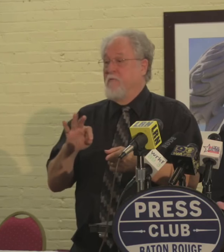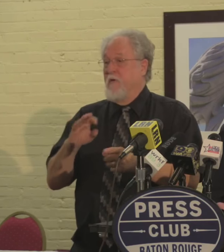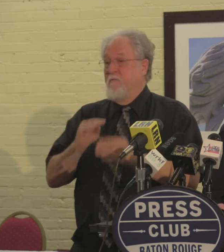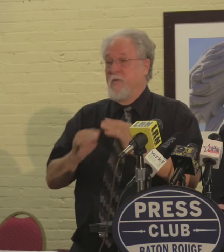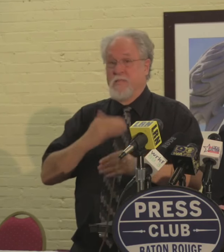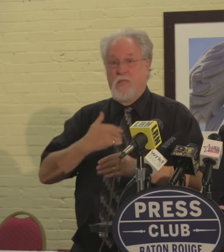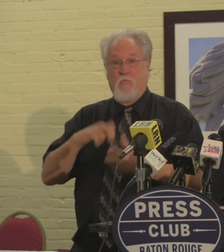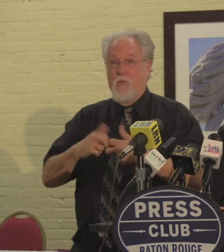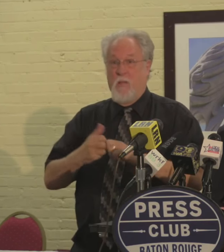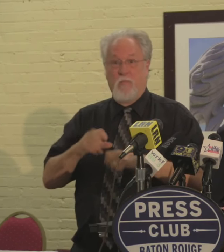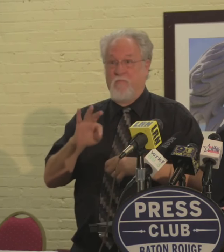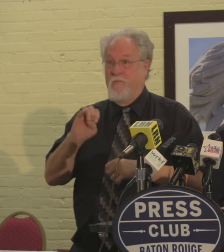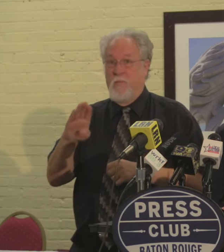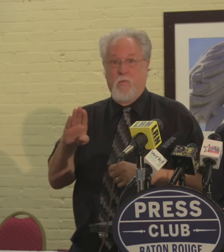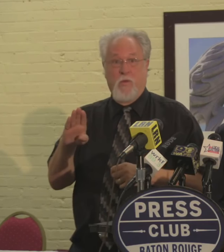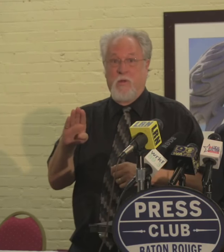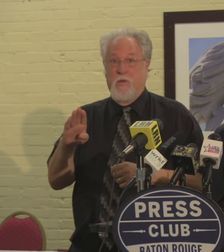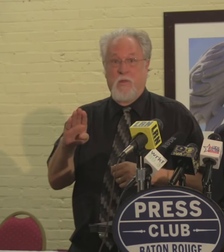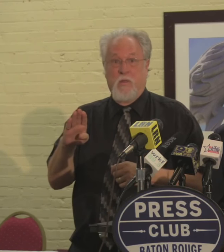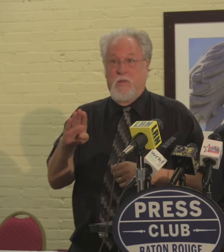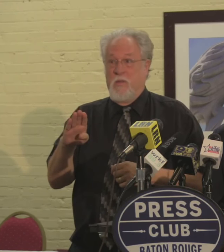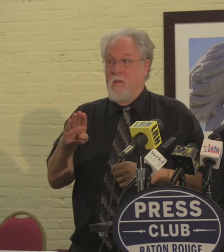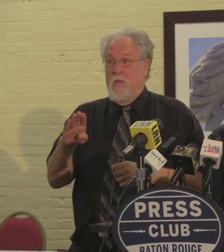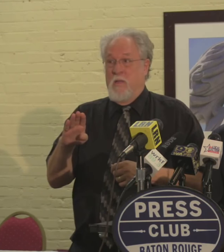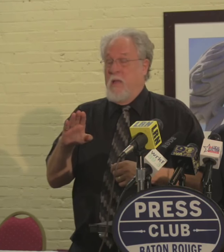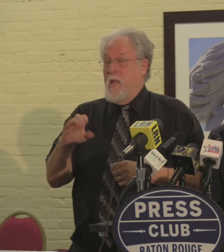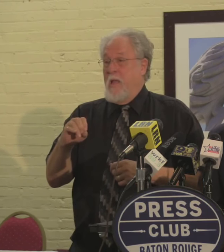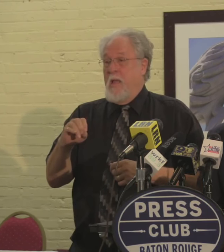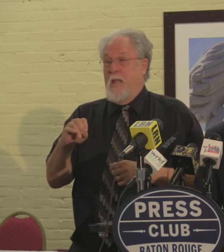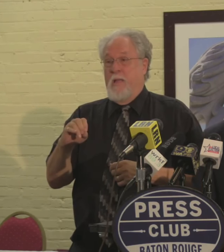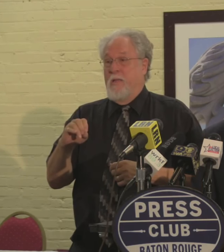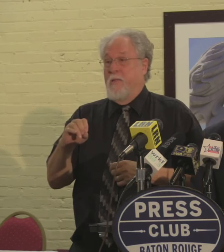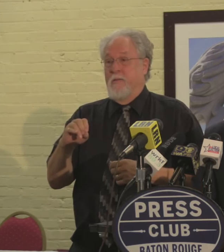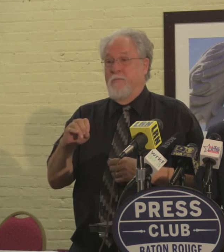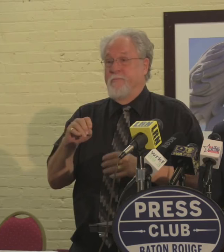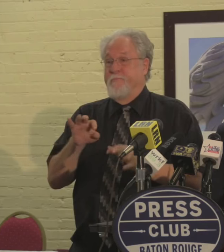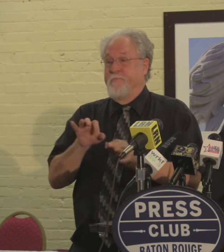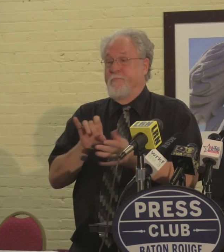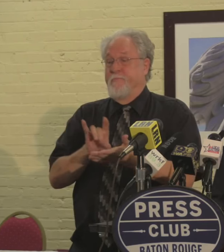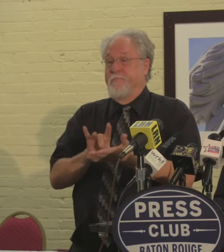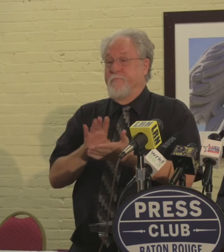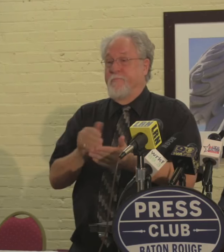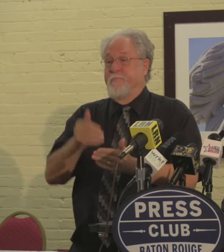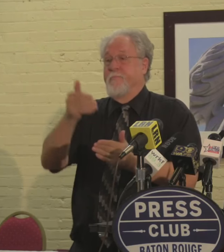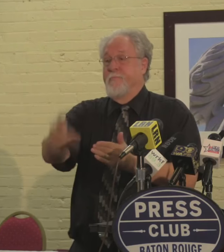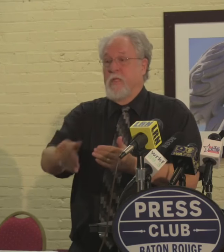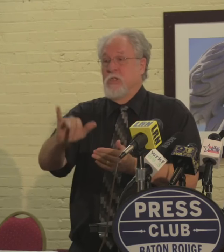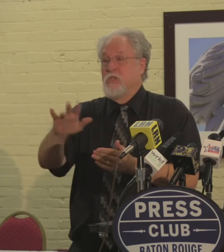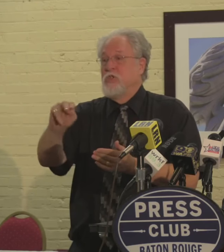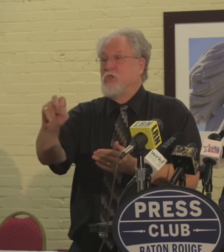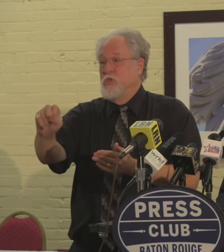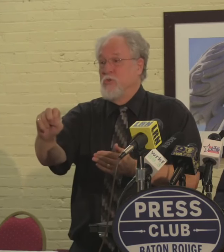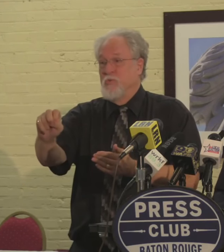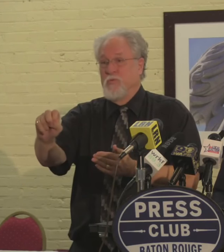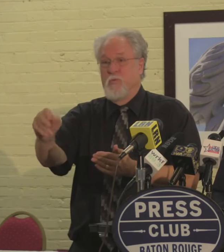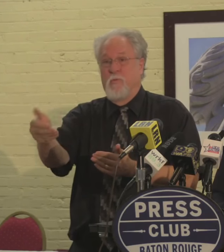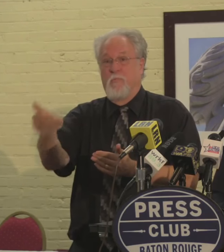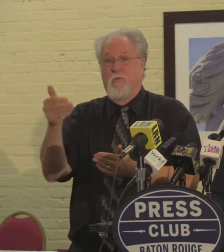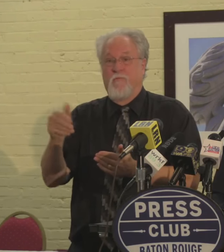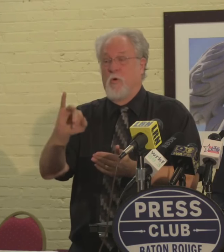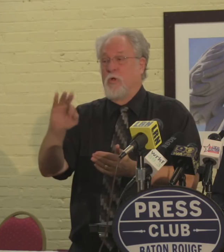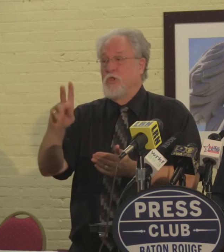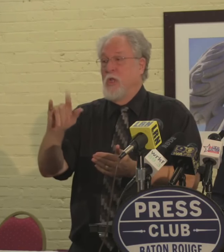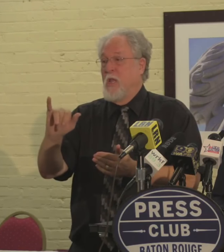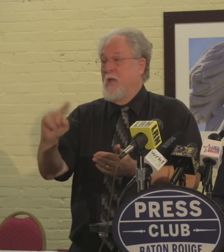our problems in February, and we're relegated to trying to do that in the last 3 weeks of June before the